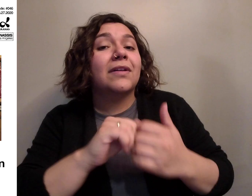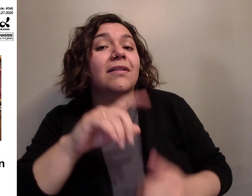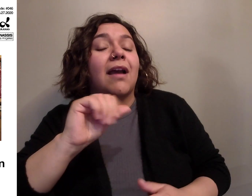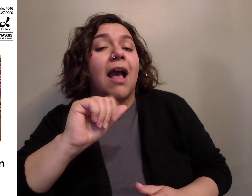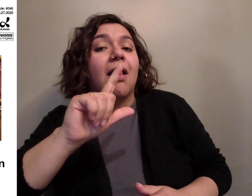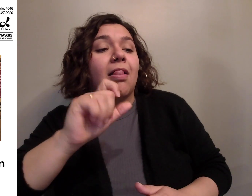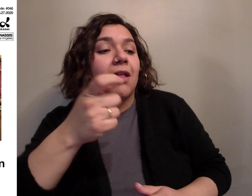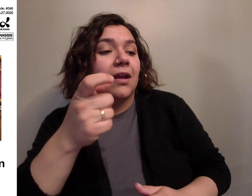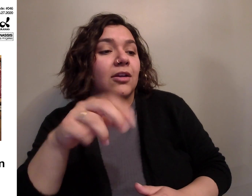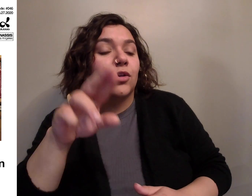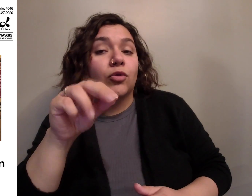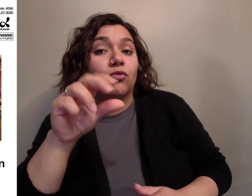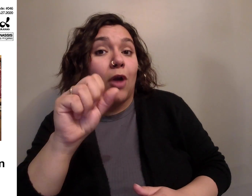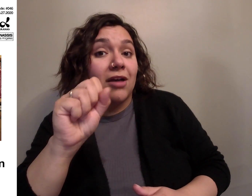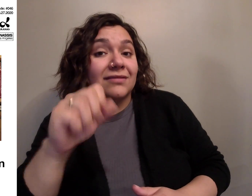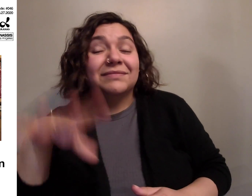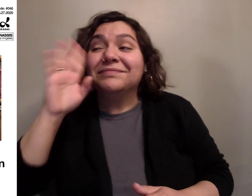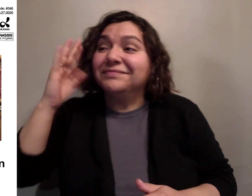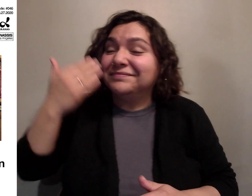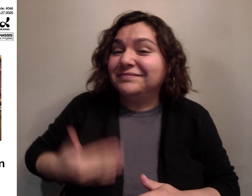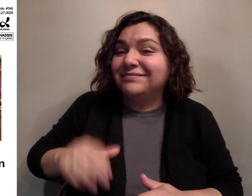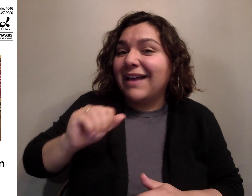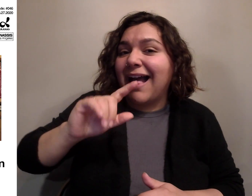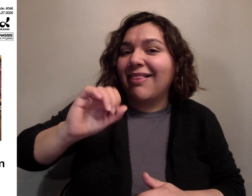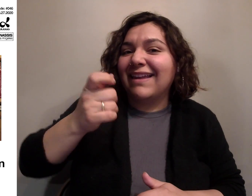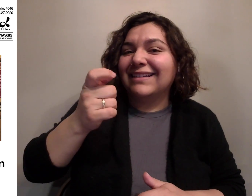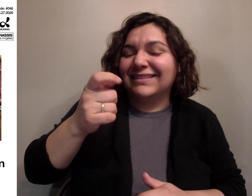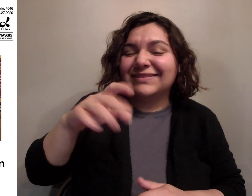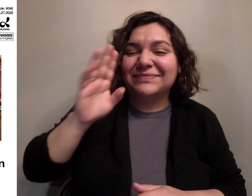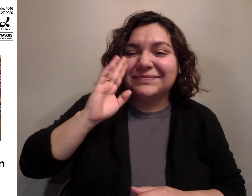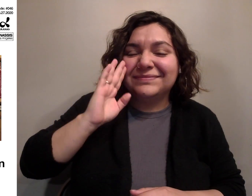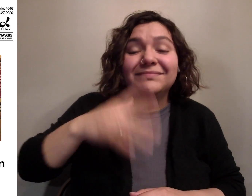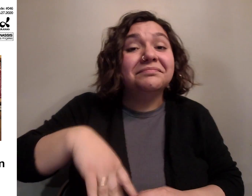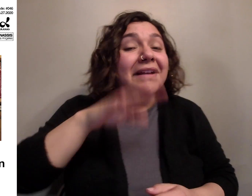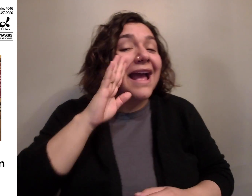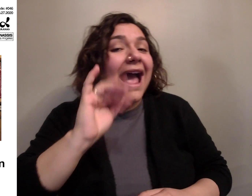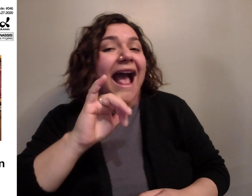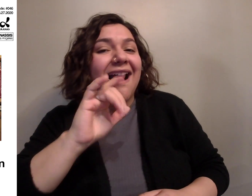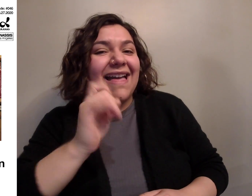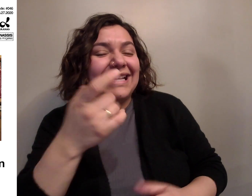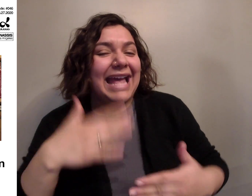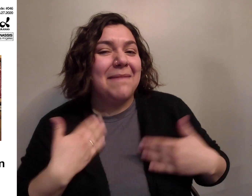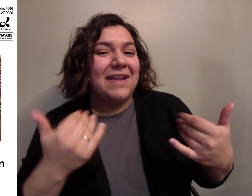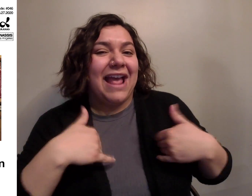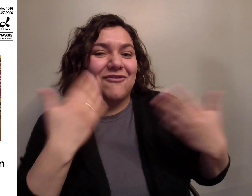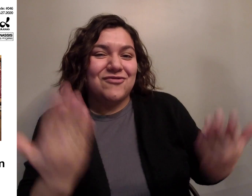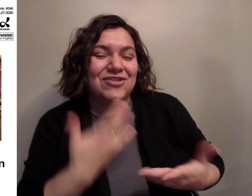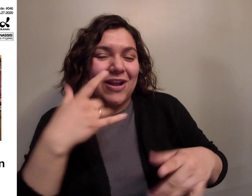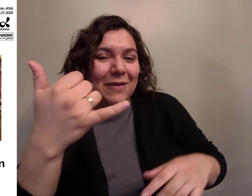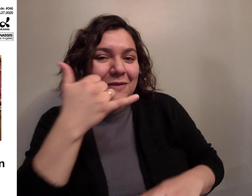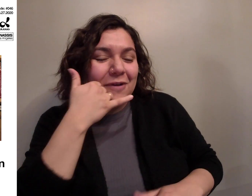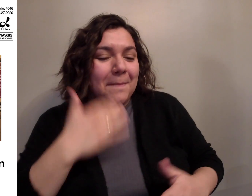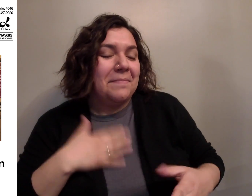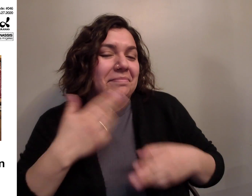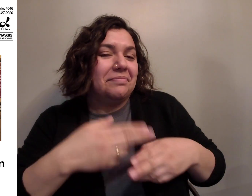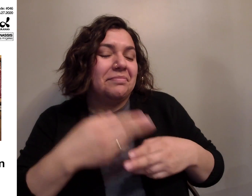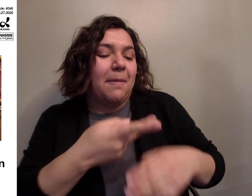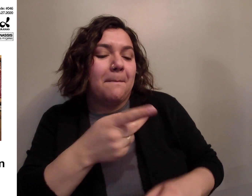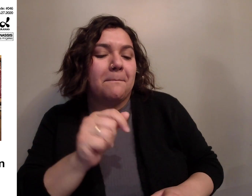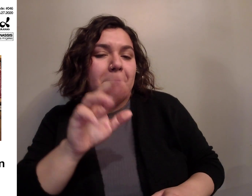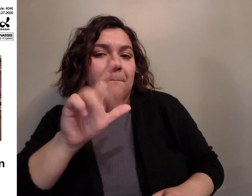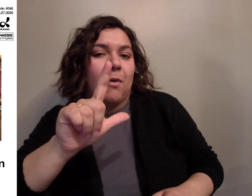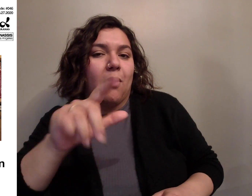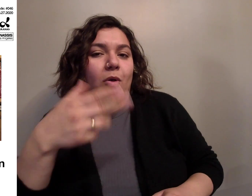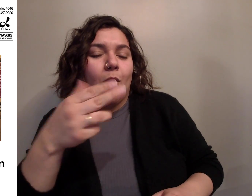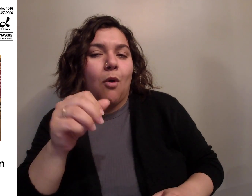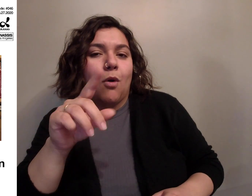Hello. Hello, could I please speak with Alex Ross? This is he. Alex, it's such a pleasure to have you on the phone. This